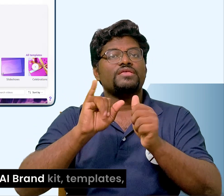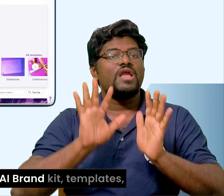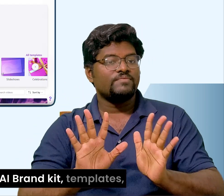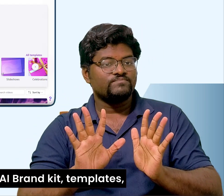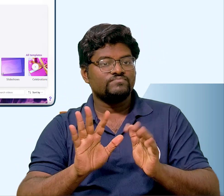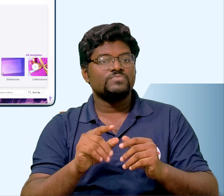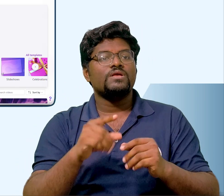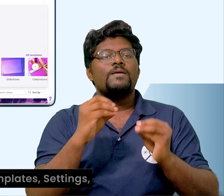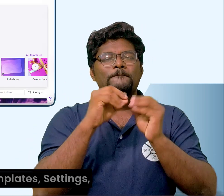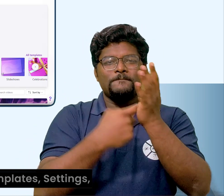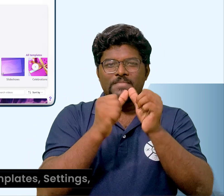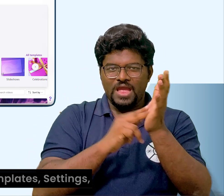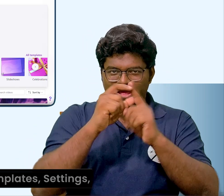AI, Brand Kit,